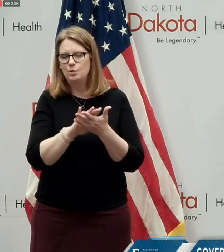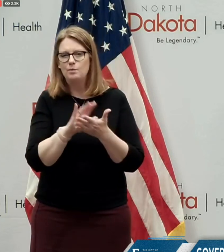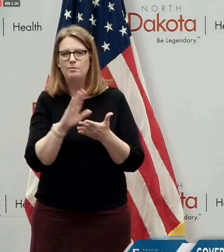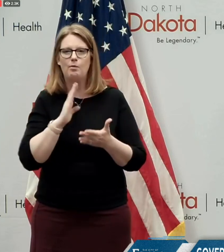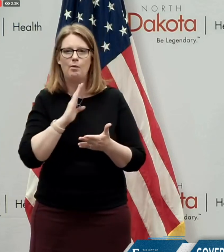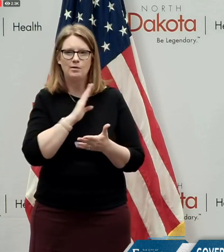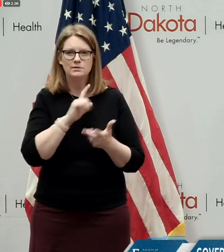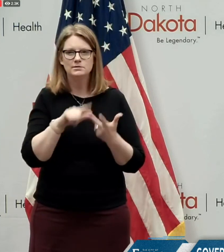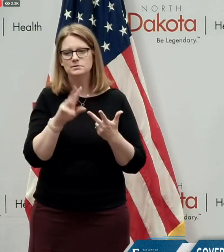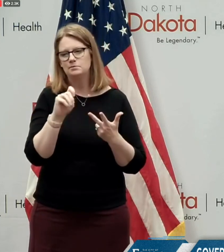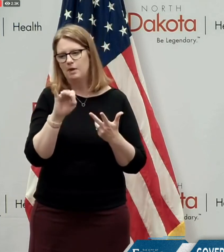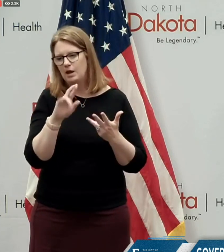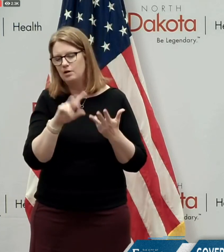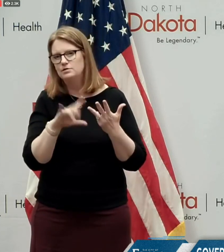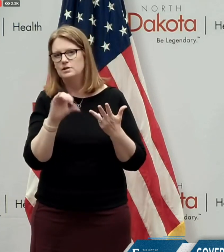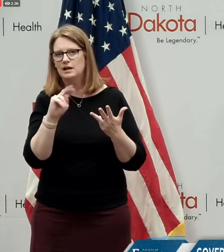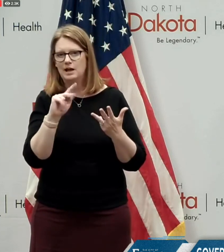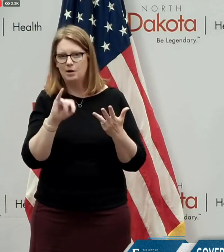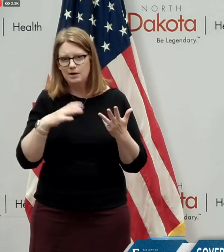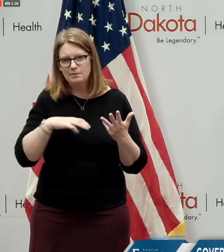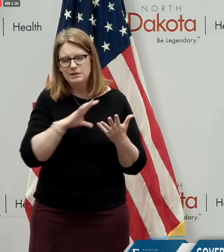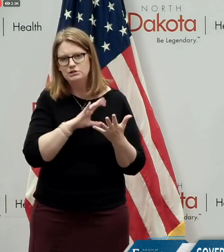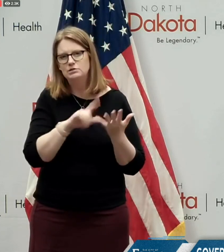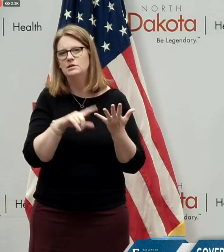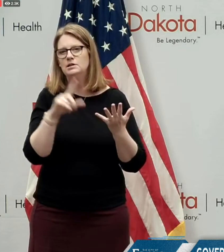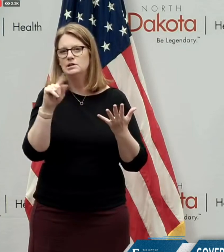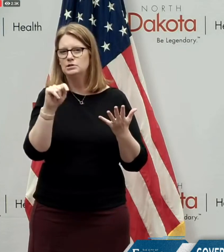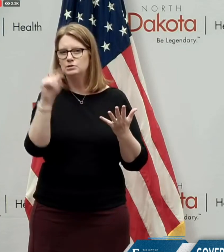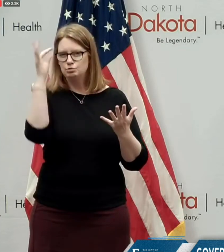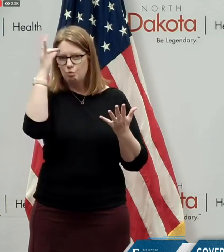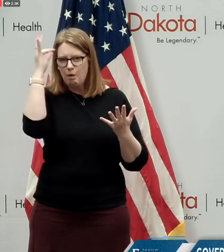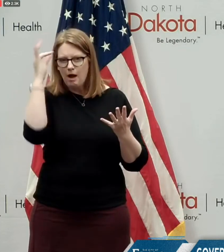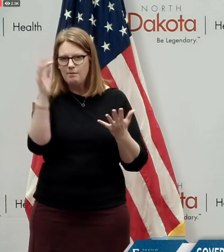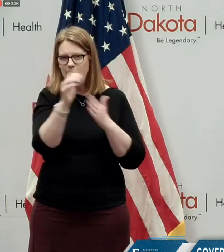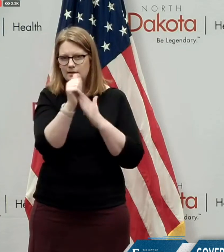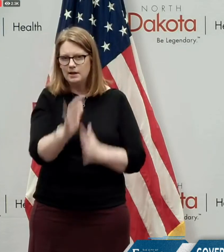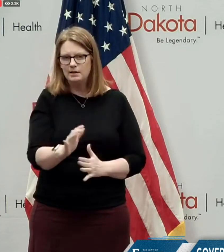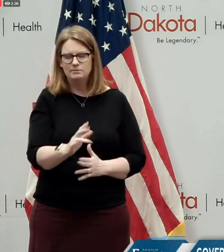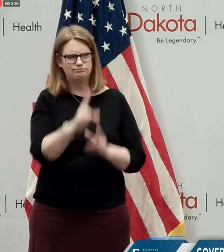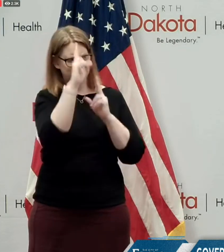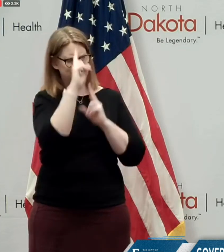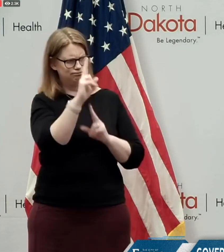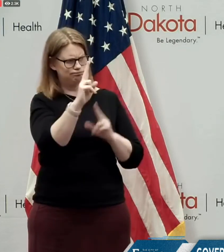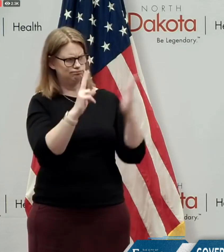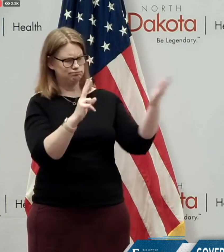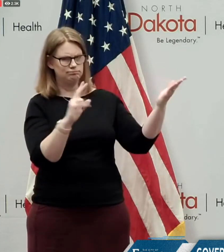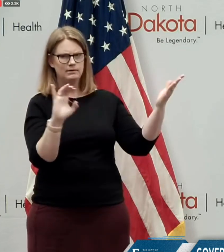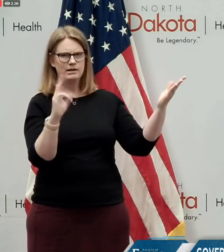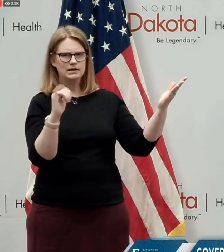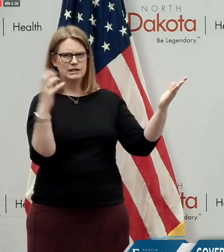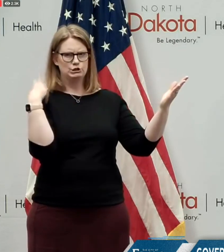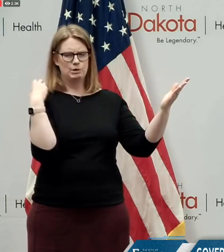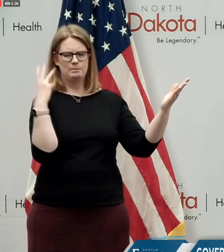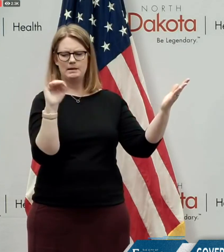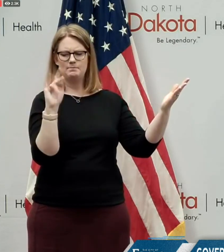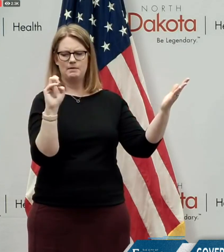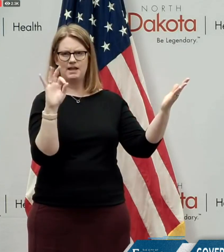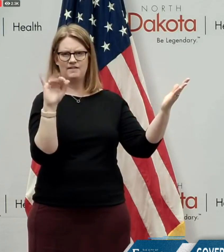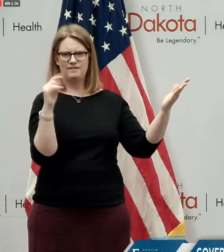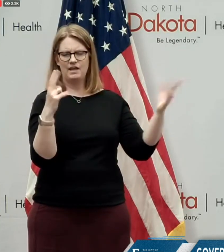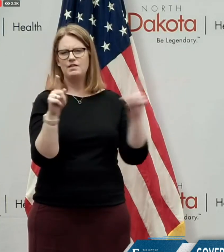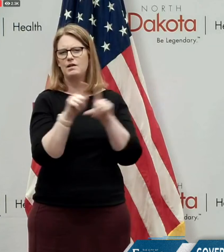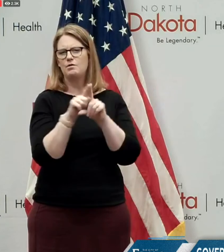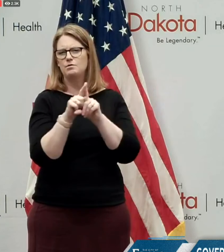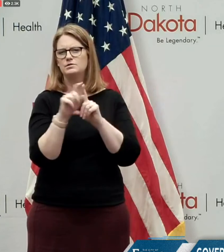mayors, county commission, our tribal leaders, and we're honored to have Chairman Mike Faith here from the Standing Rock Sioux Tribe, and Scott